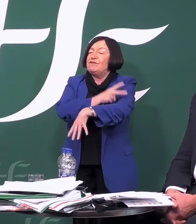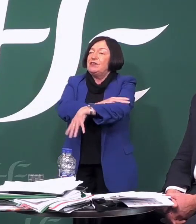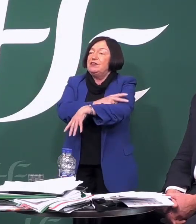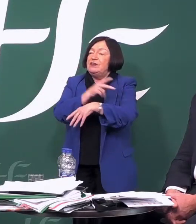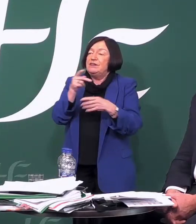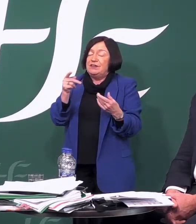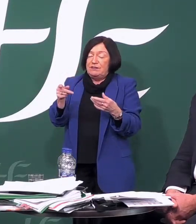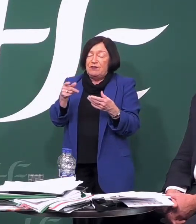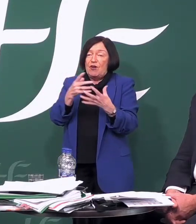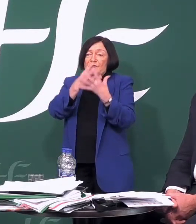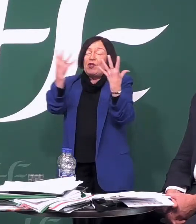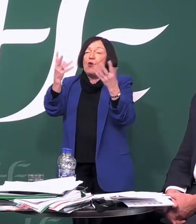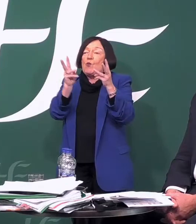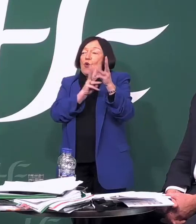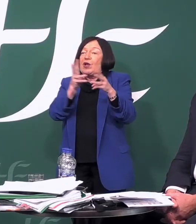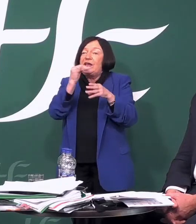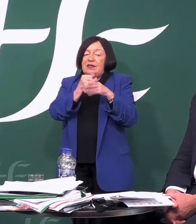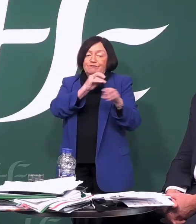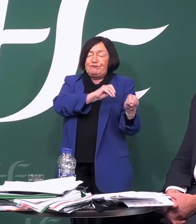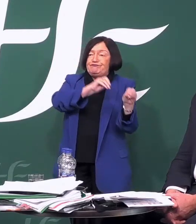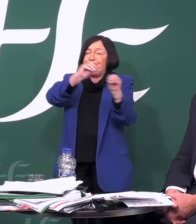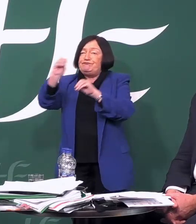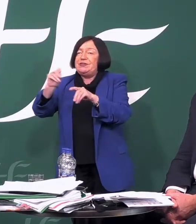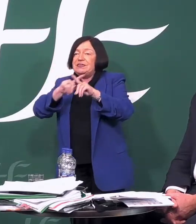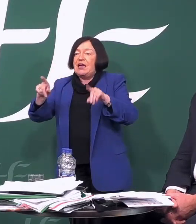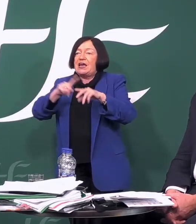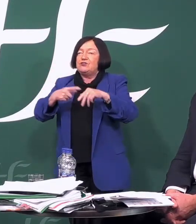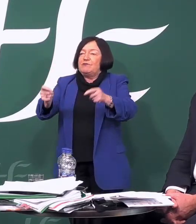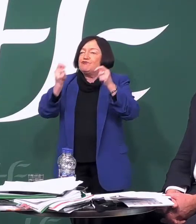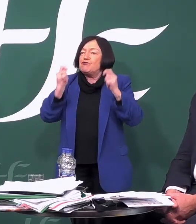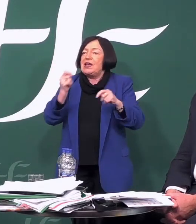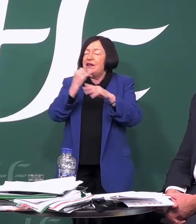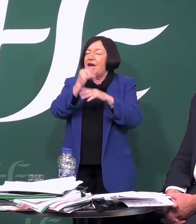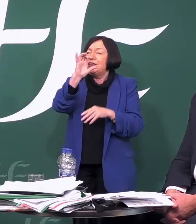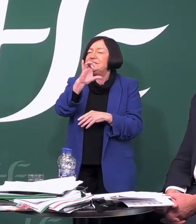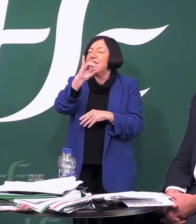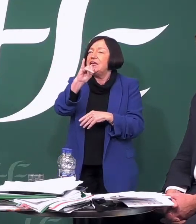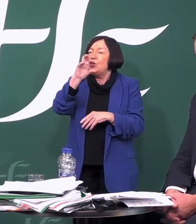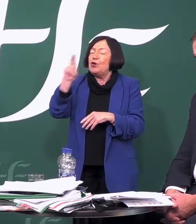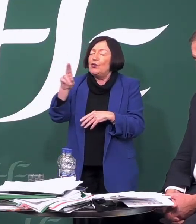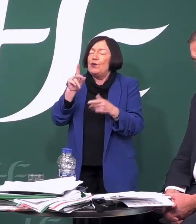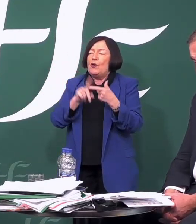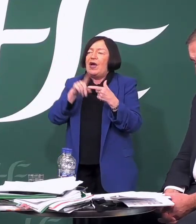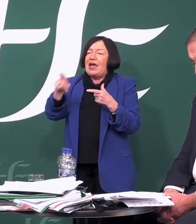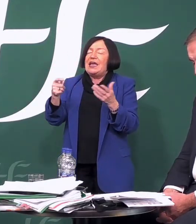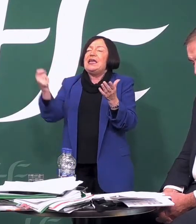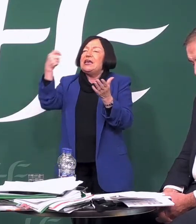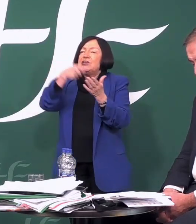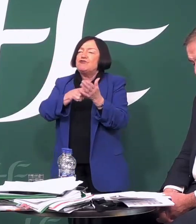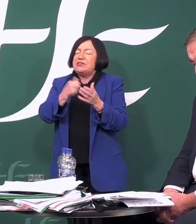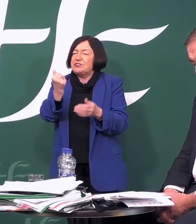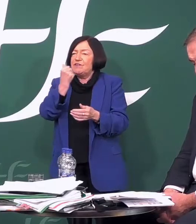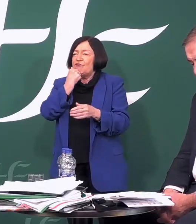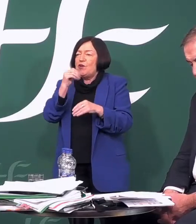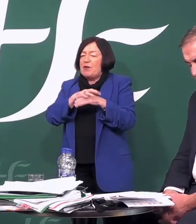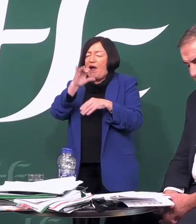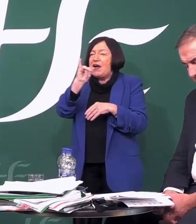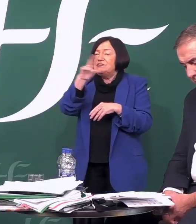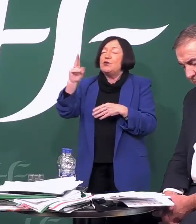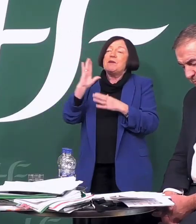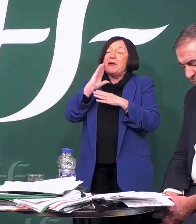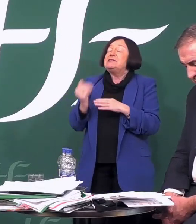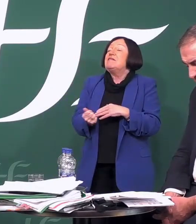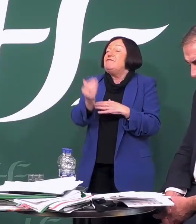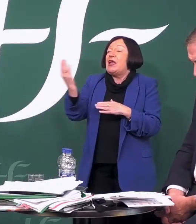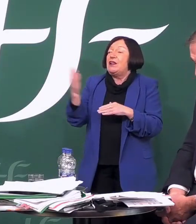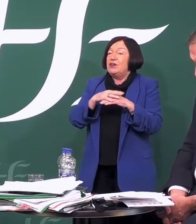shift loads of staff from operations into to get training in intensive care. We increased the amount of intensive care beds available to us